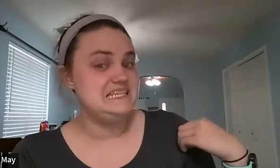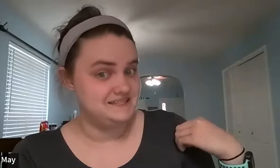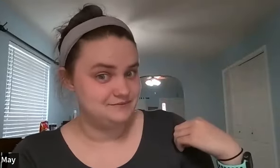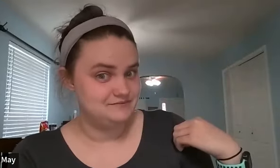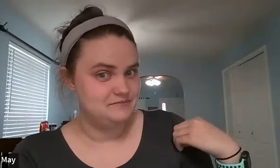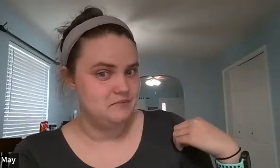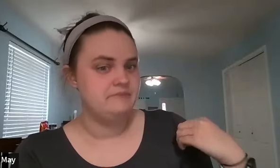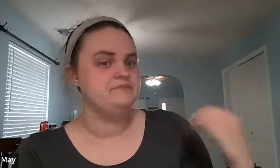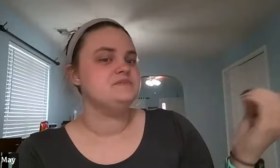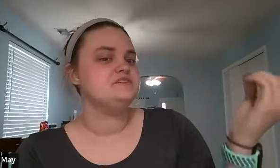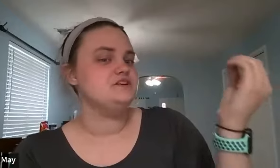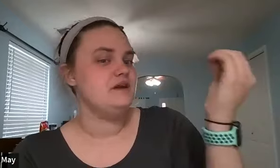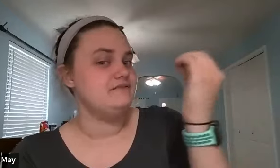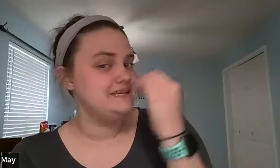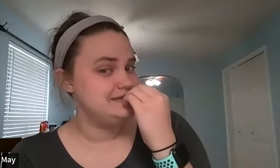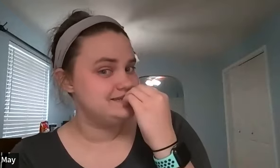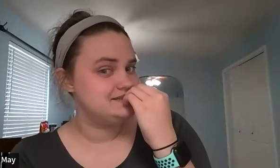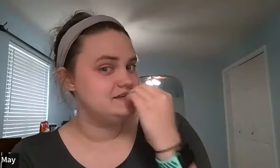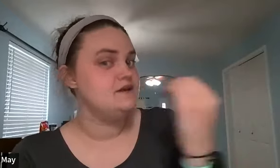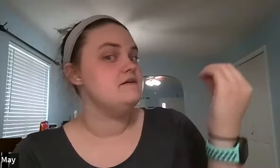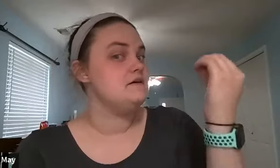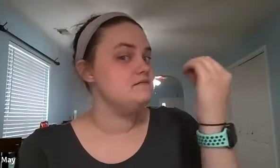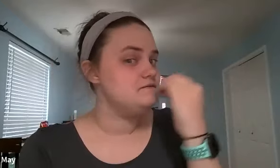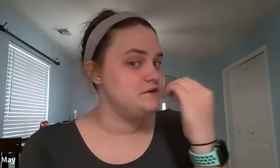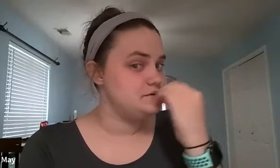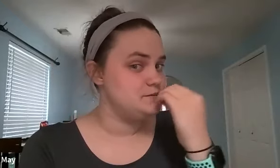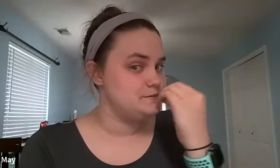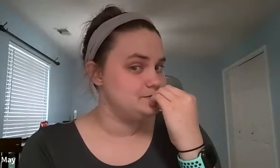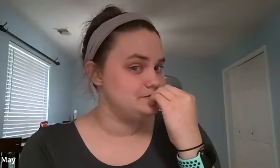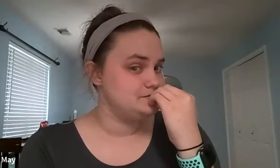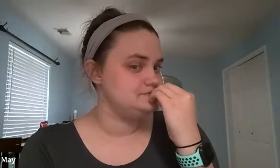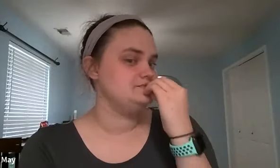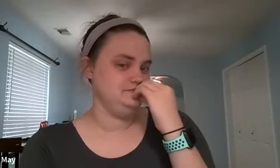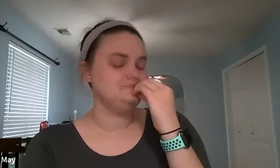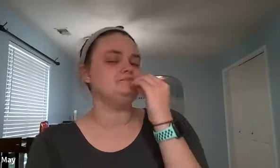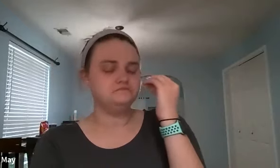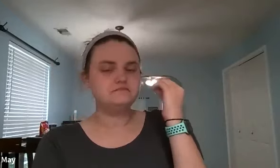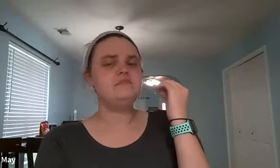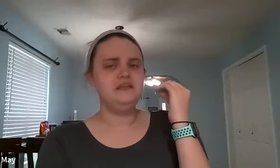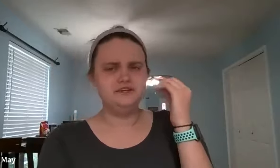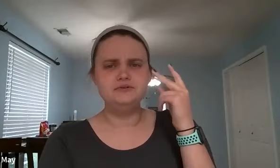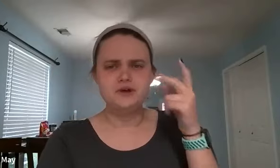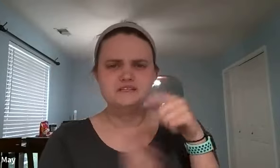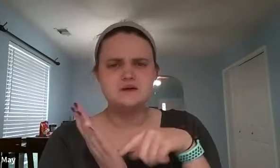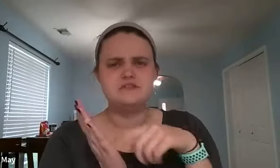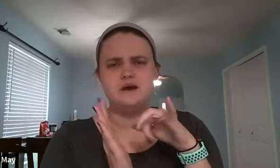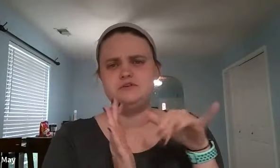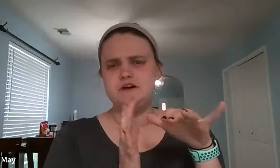eat. So you have eat, food. And you'll notice that with a couple of